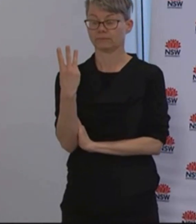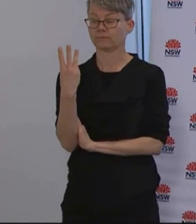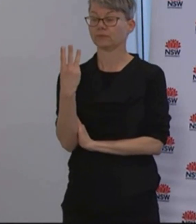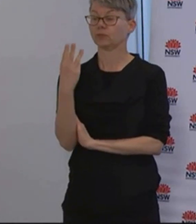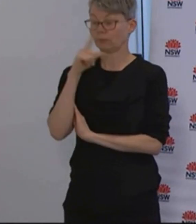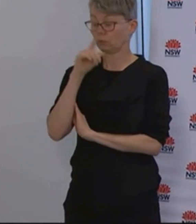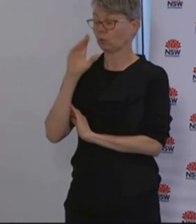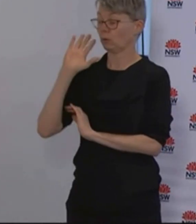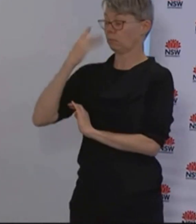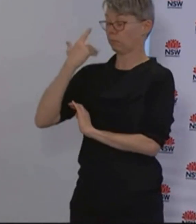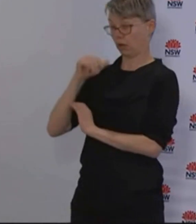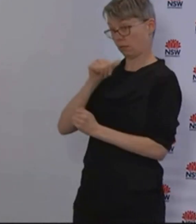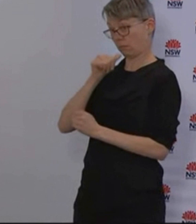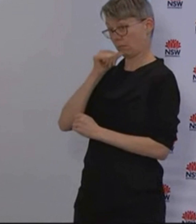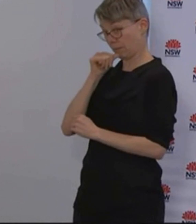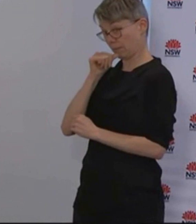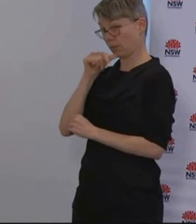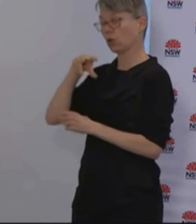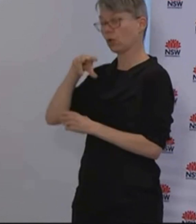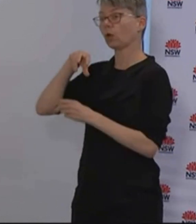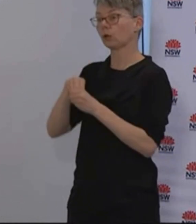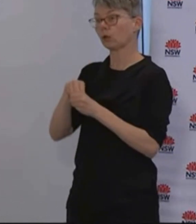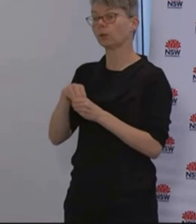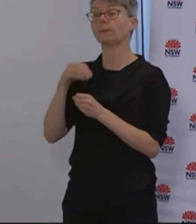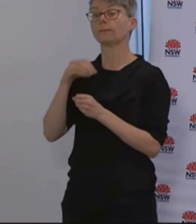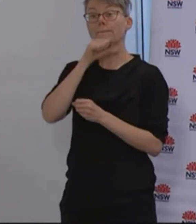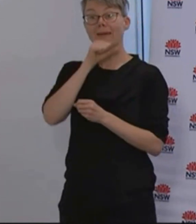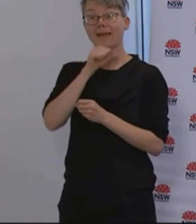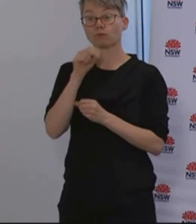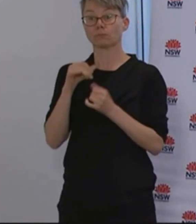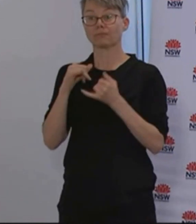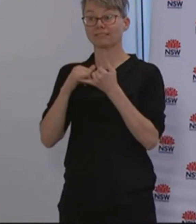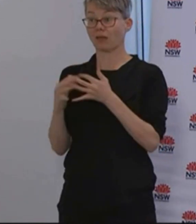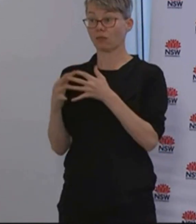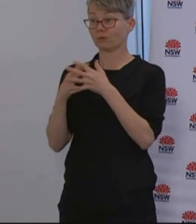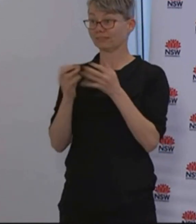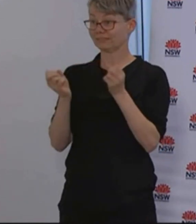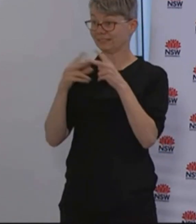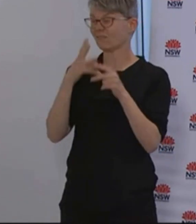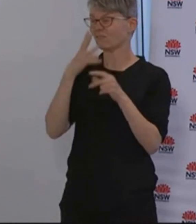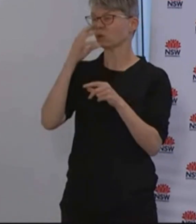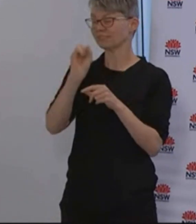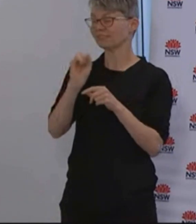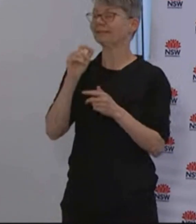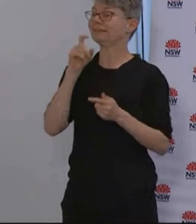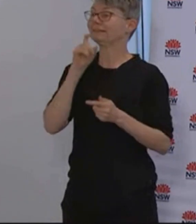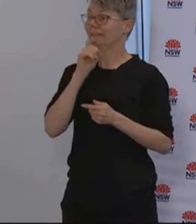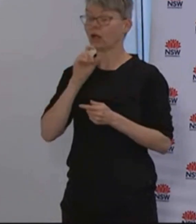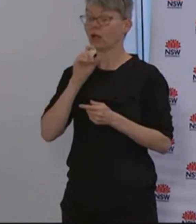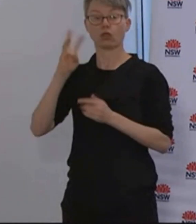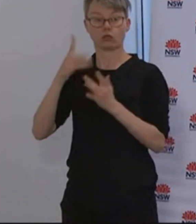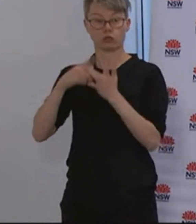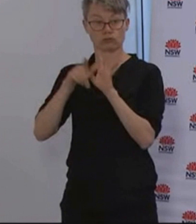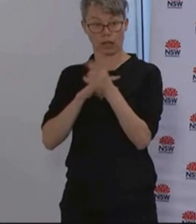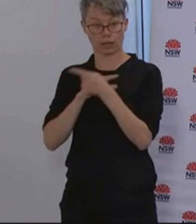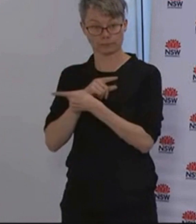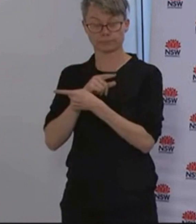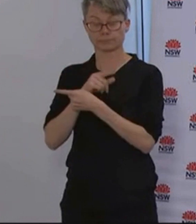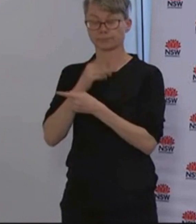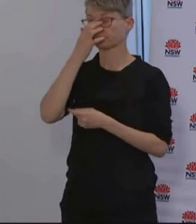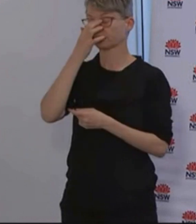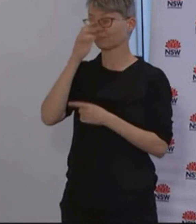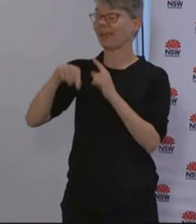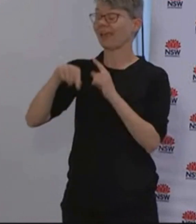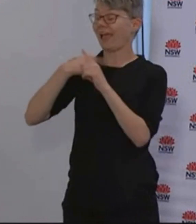attended the hotel, including a southwestern Sydney man in his 40s who had dinner at the hotel on the 3rd of July